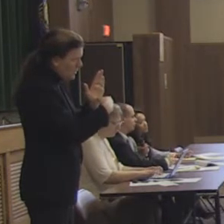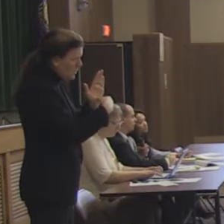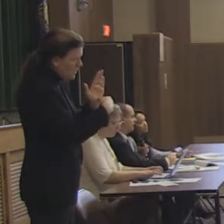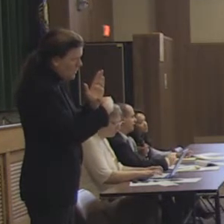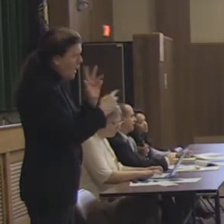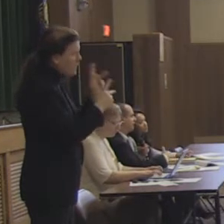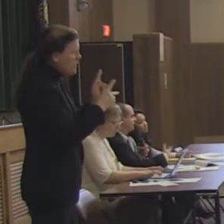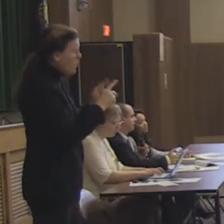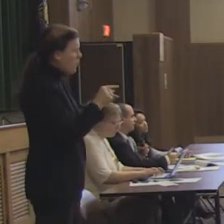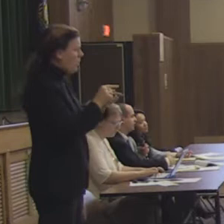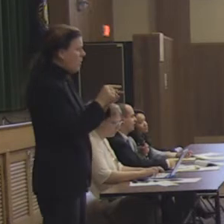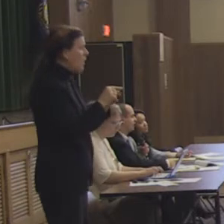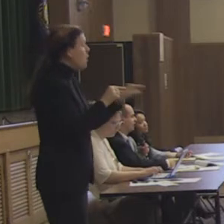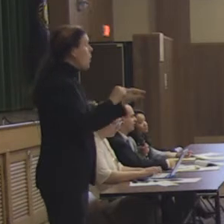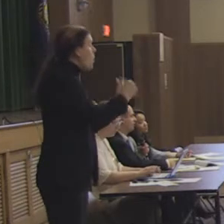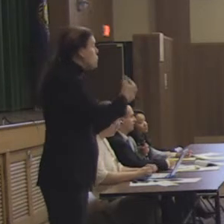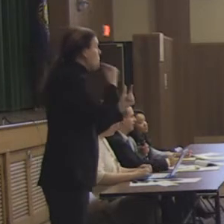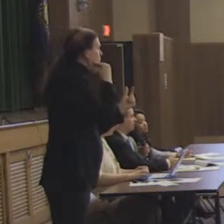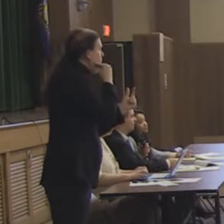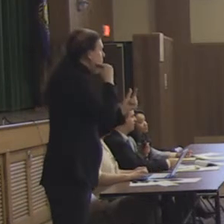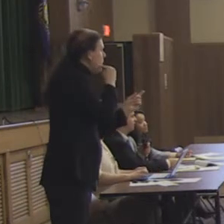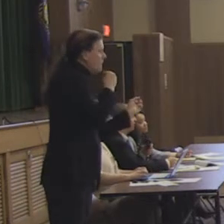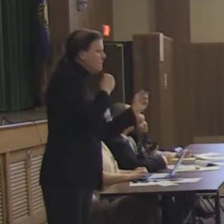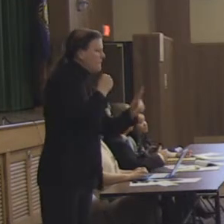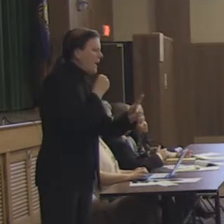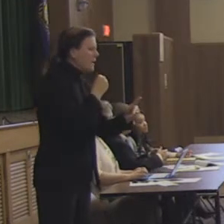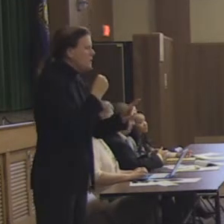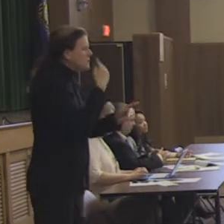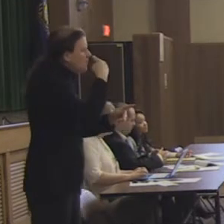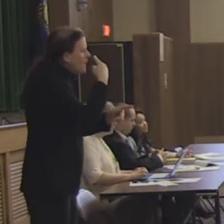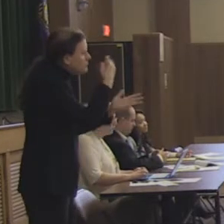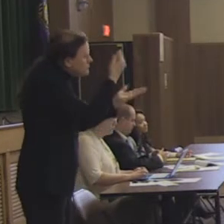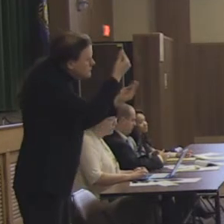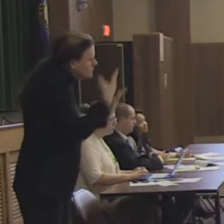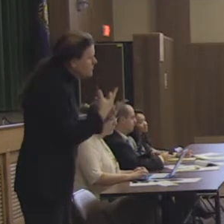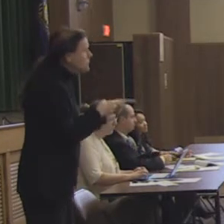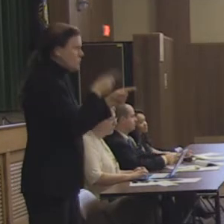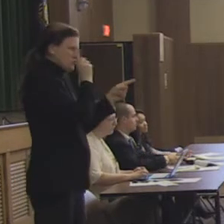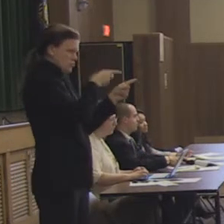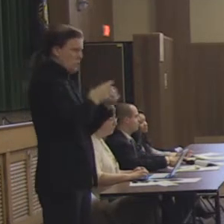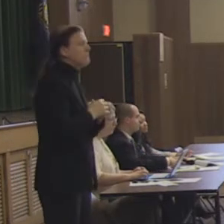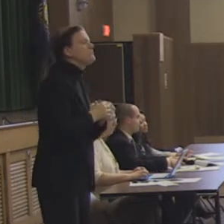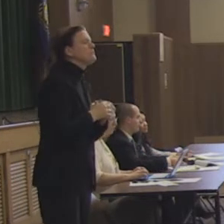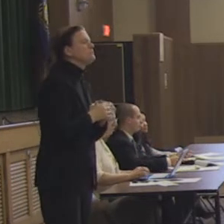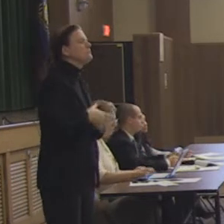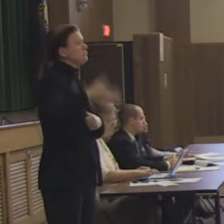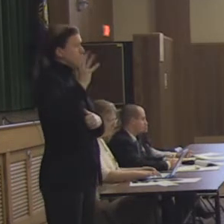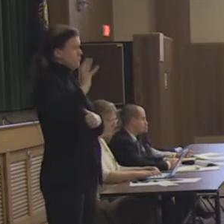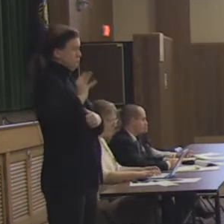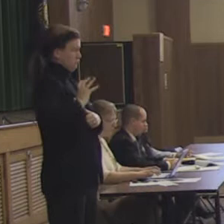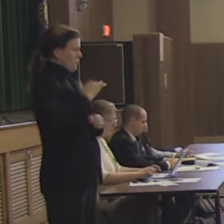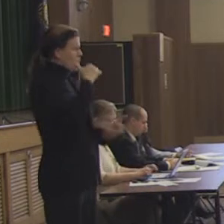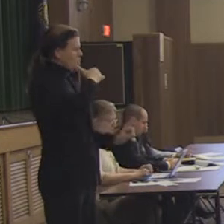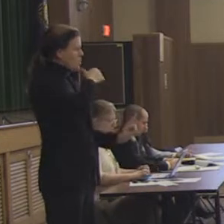in the group home that came back, and if you could just kind of tell what that sounds like. Sure. Okay, so a long time ago,